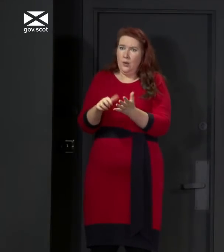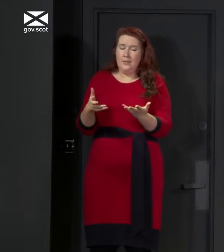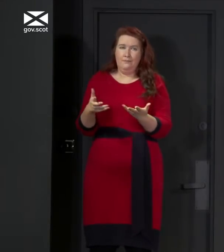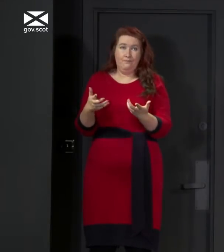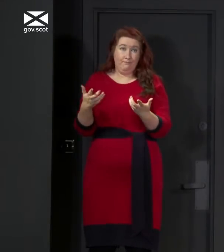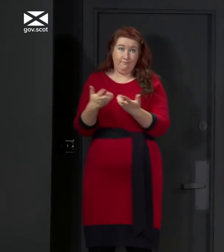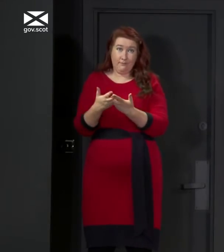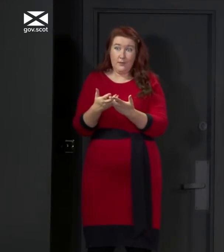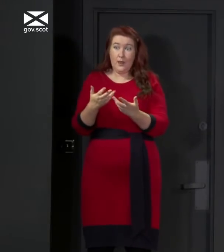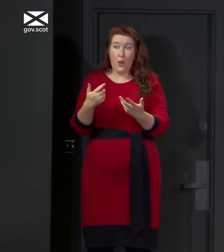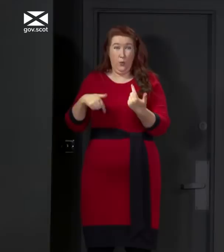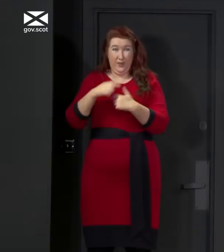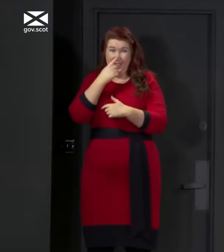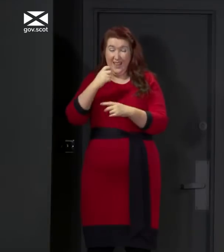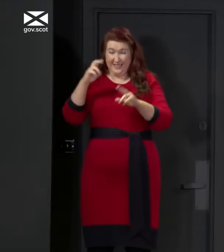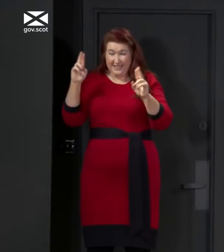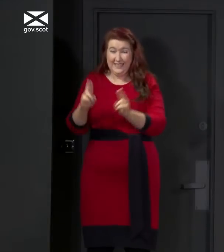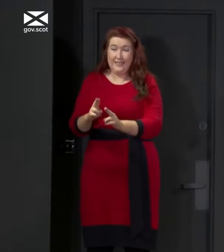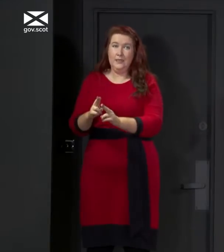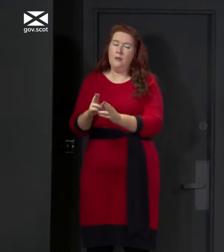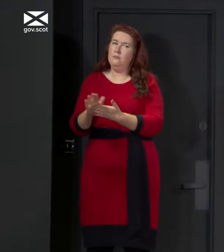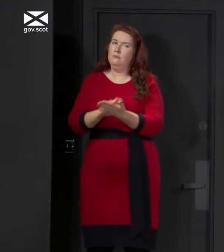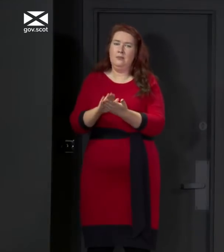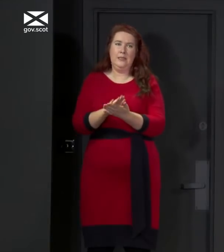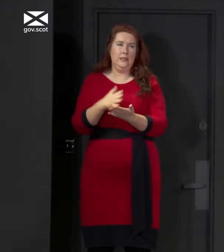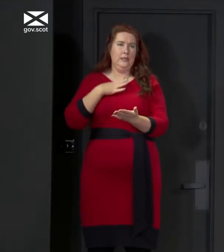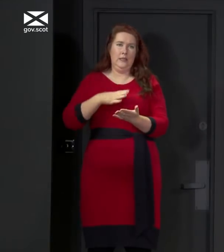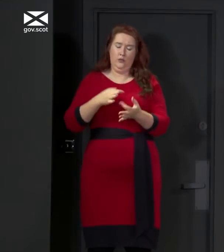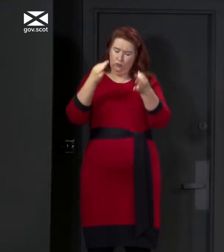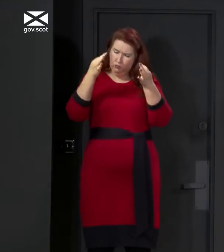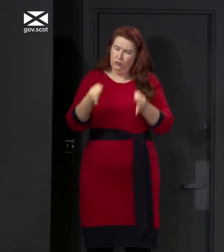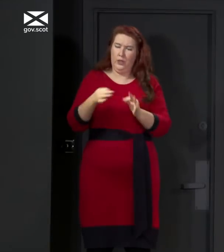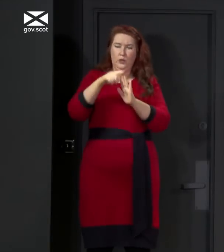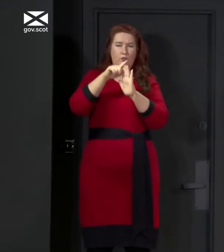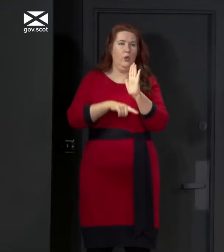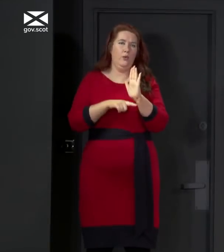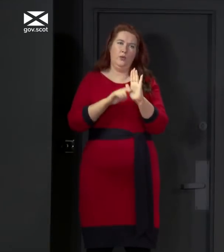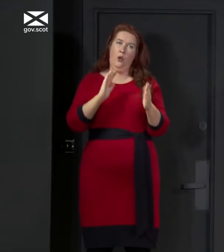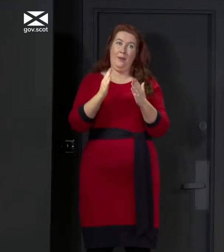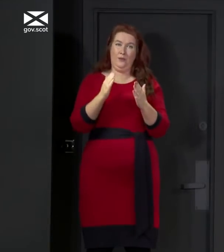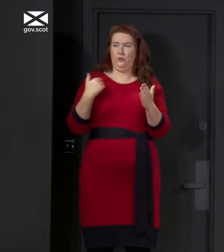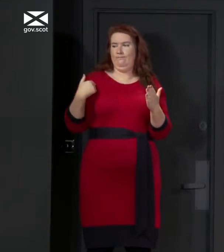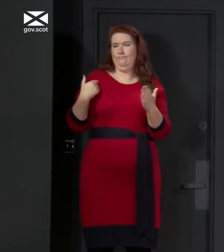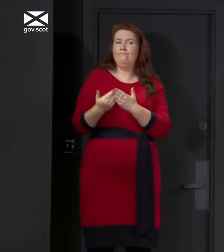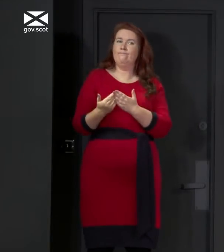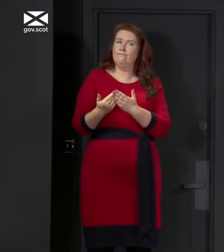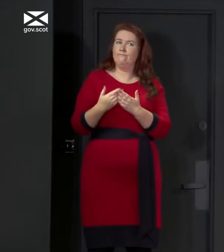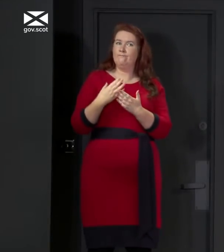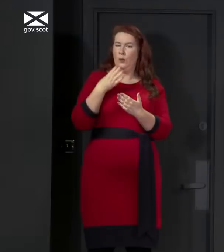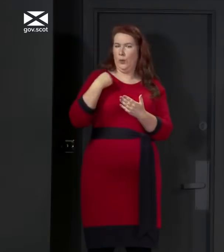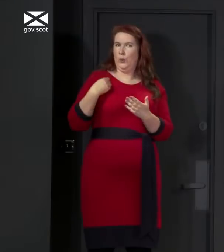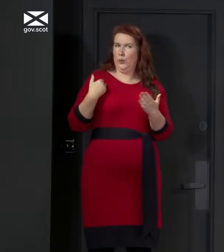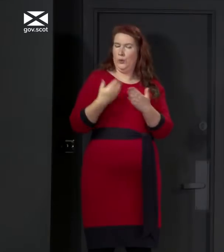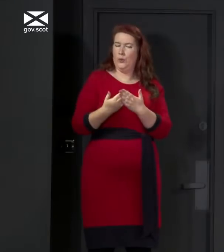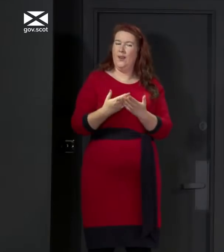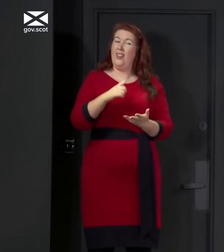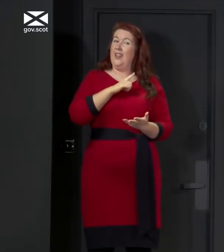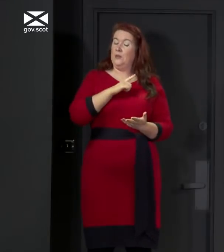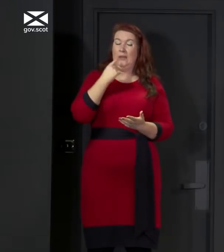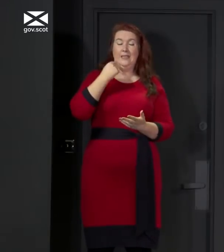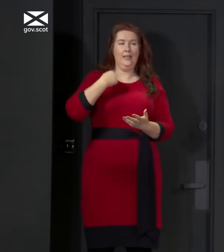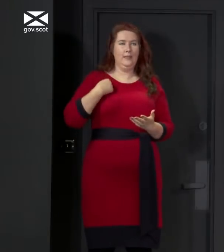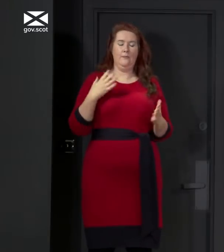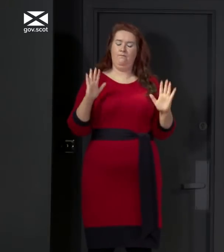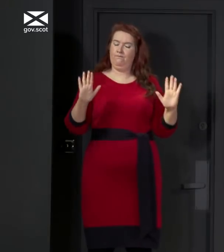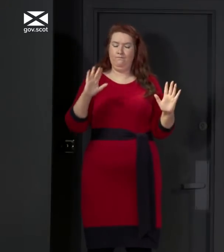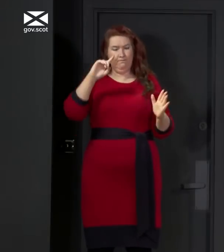takes much stricter restrictions than the ones that have been in place over the past few months. And that's why we got to the position yesterday